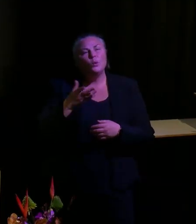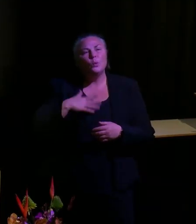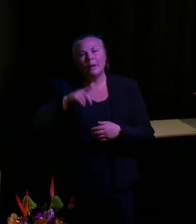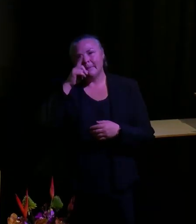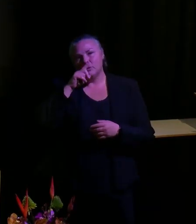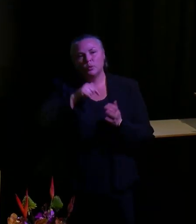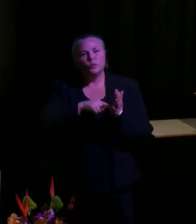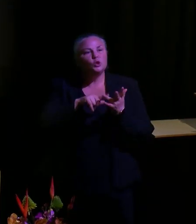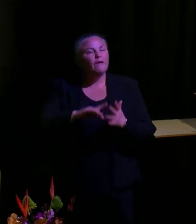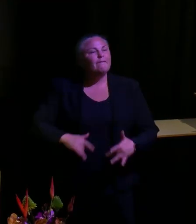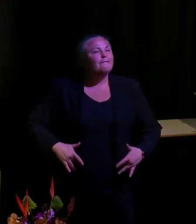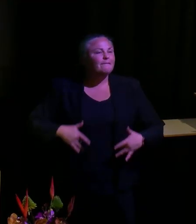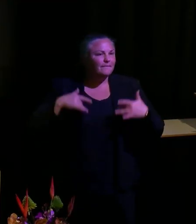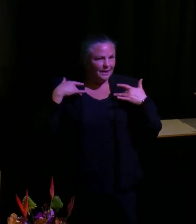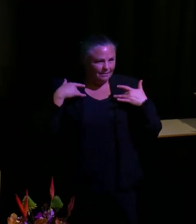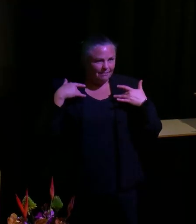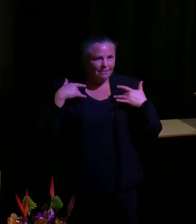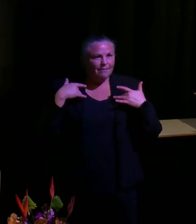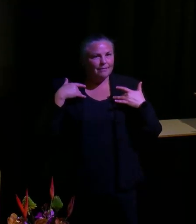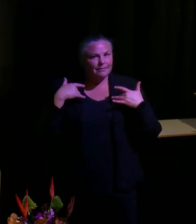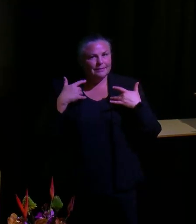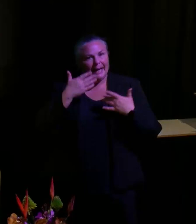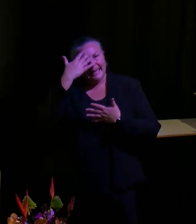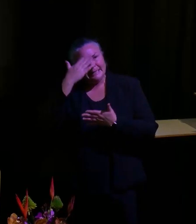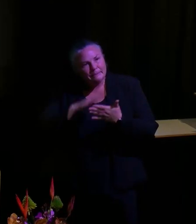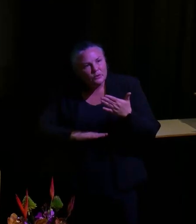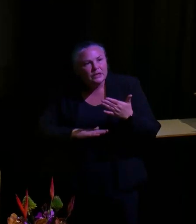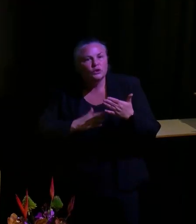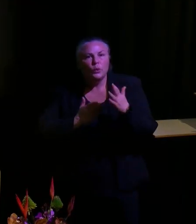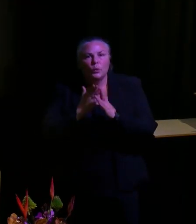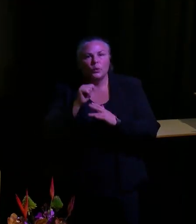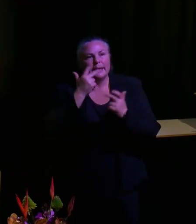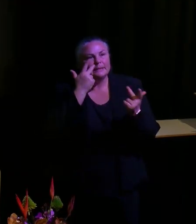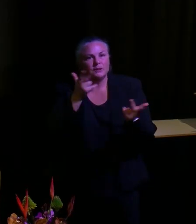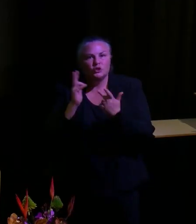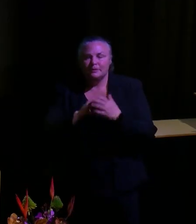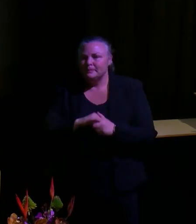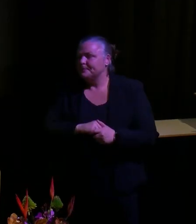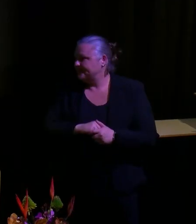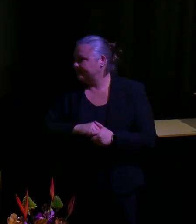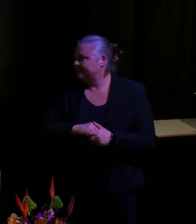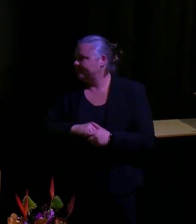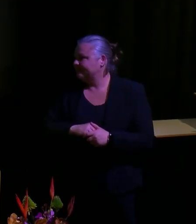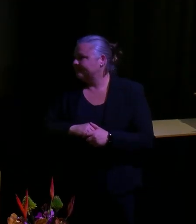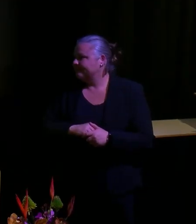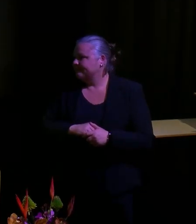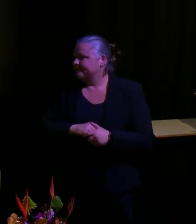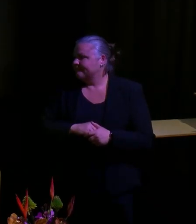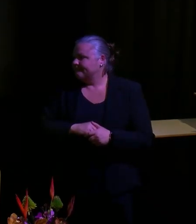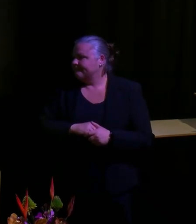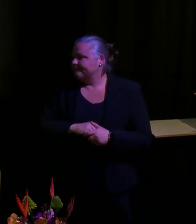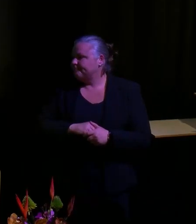feel and experience in the exhibition, which you've sort of talked about how one person felt. Yeah. But it's that thing of